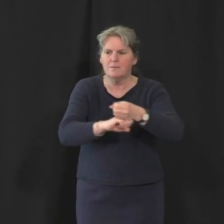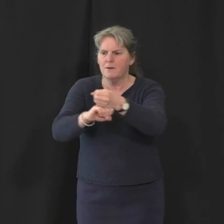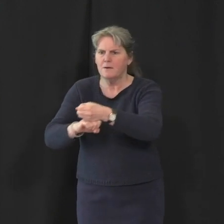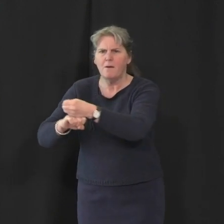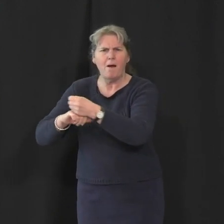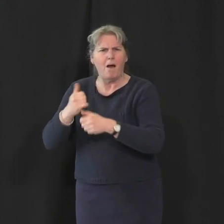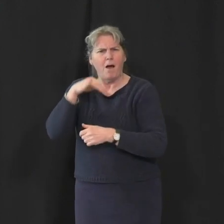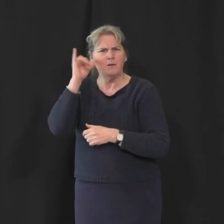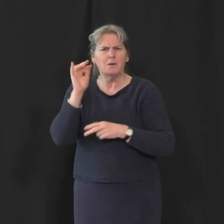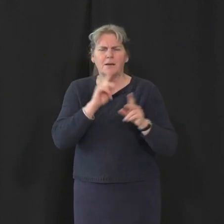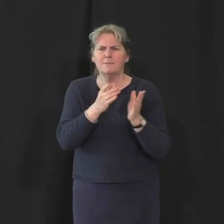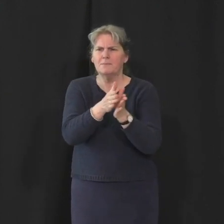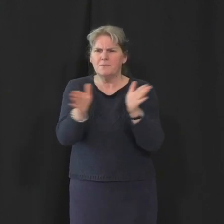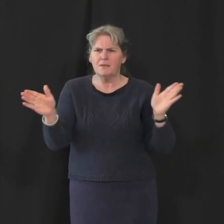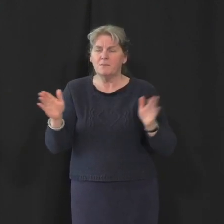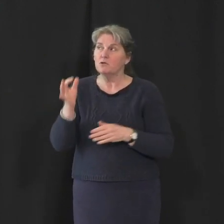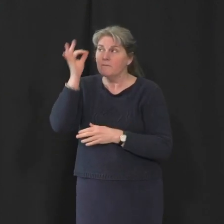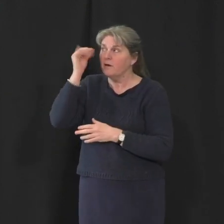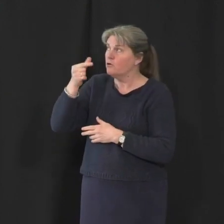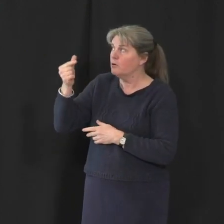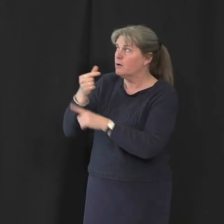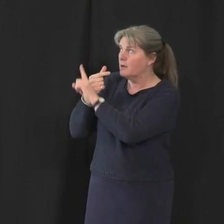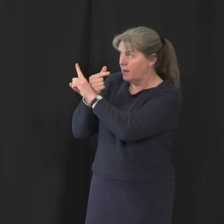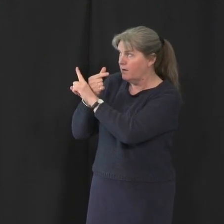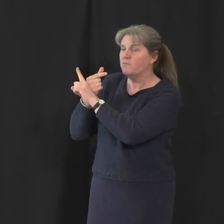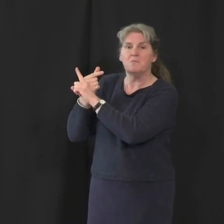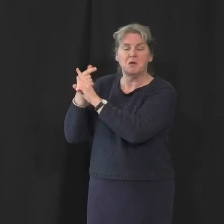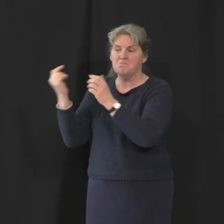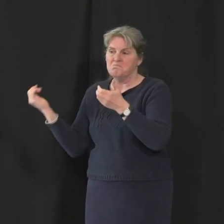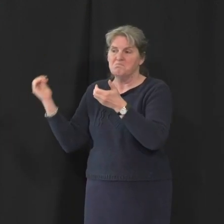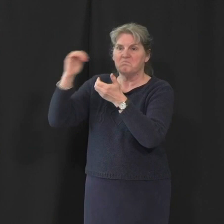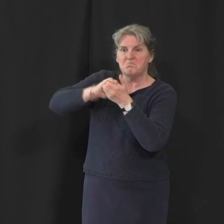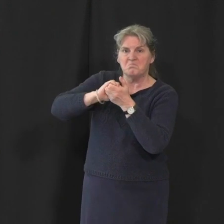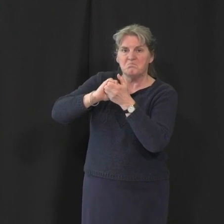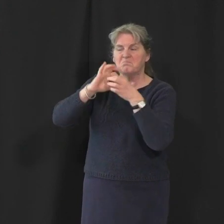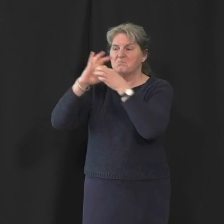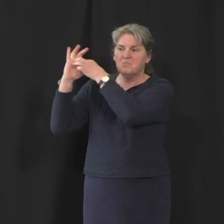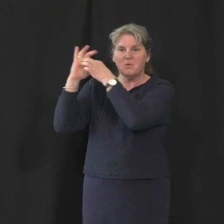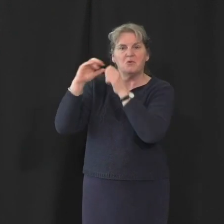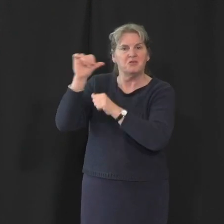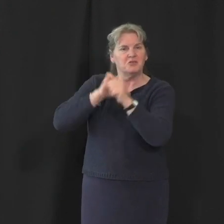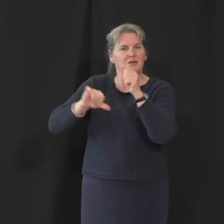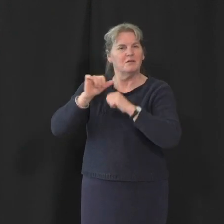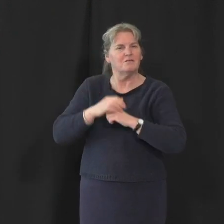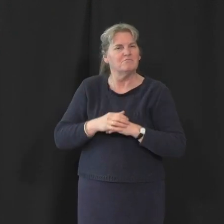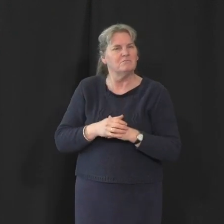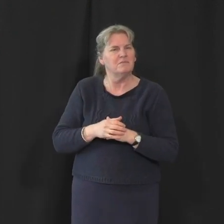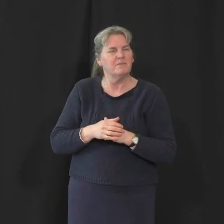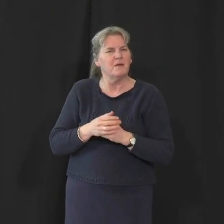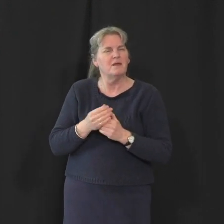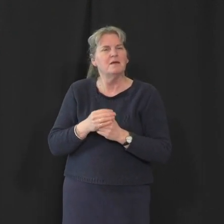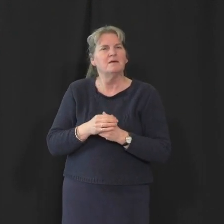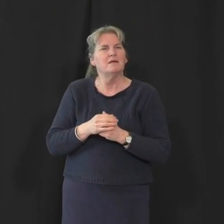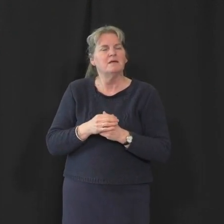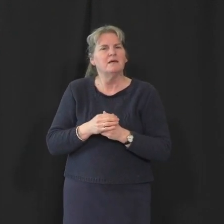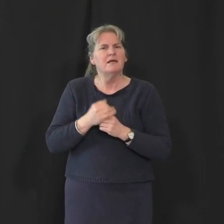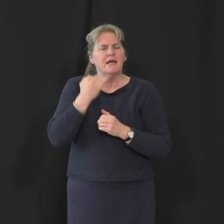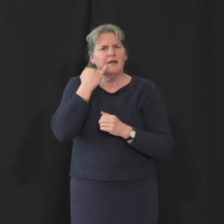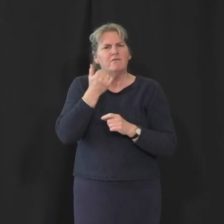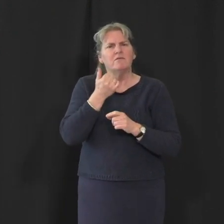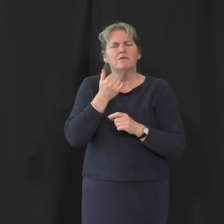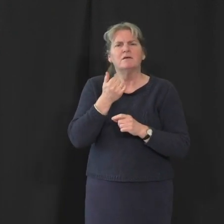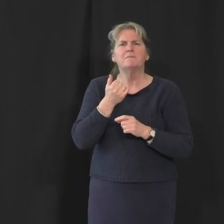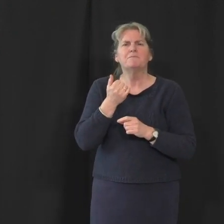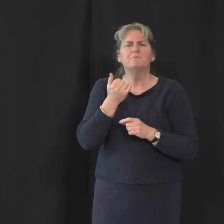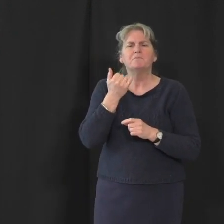and we want to make sure the federal programs complement our efforts. For those who are in need of mental